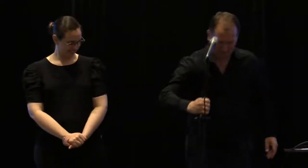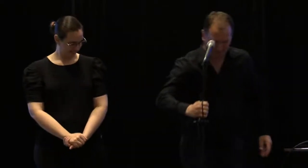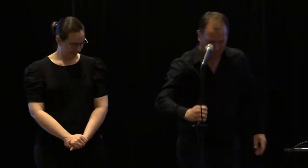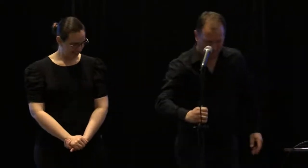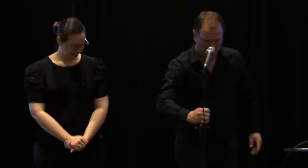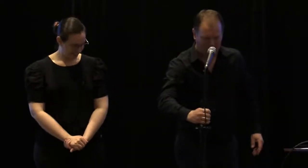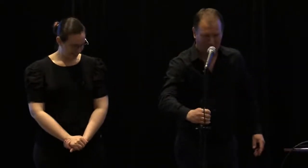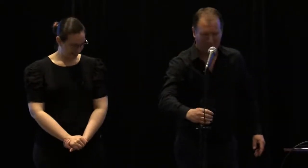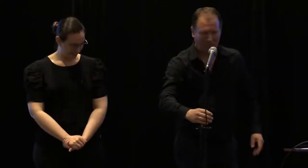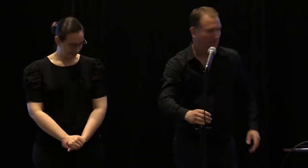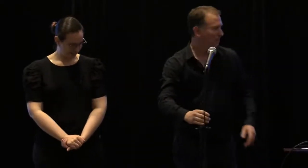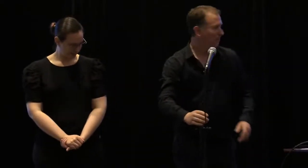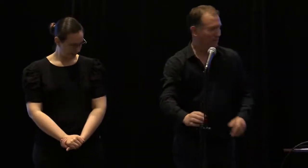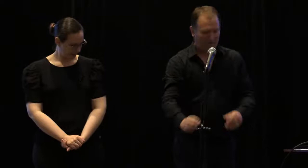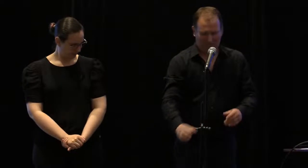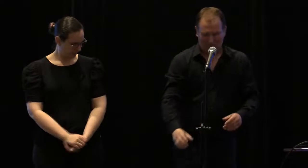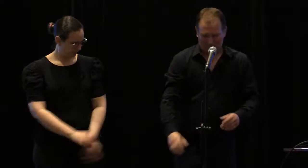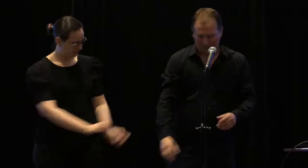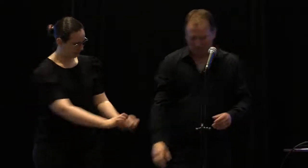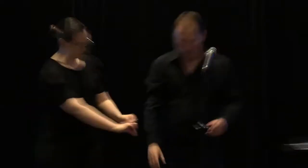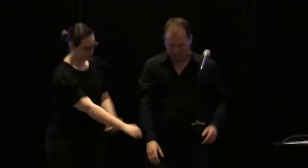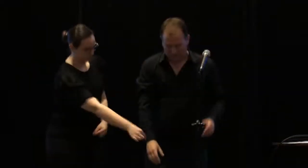much.